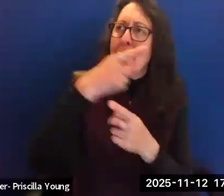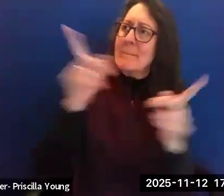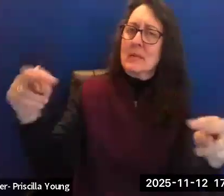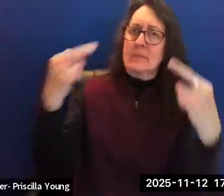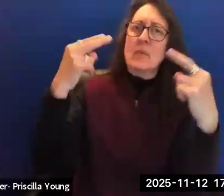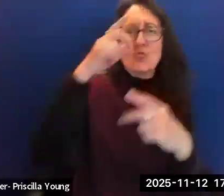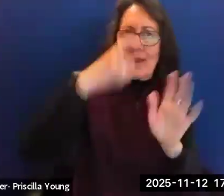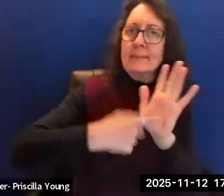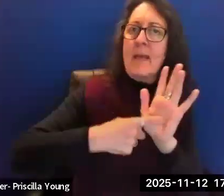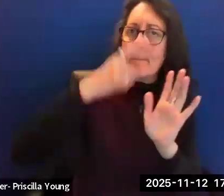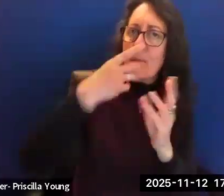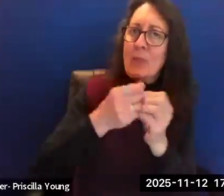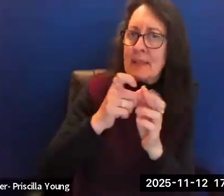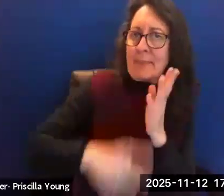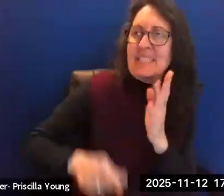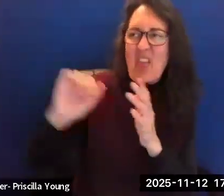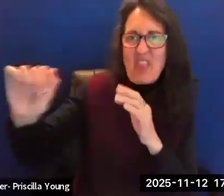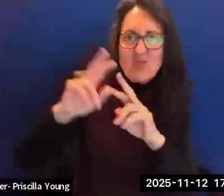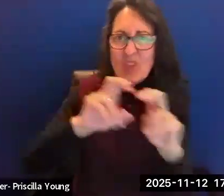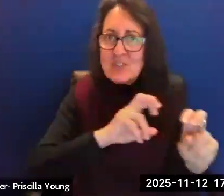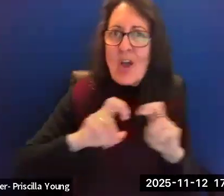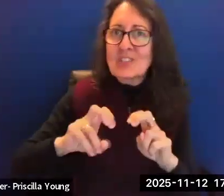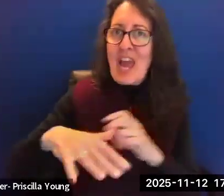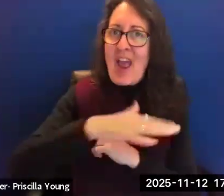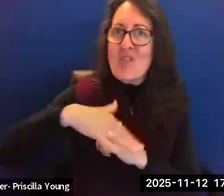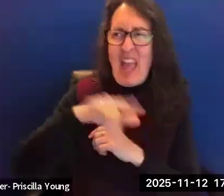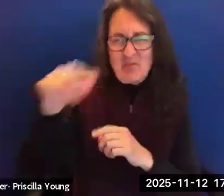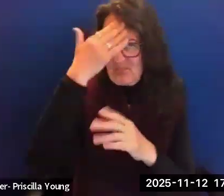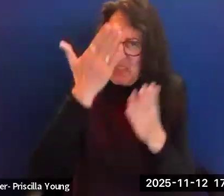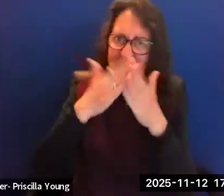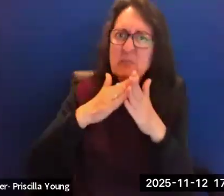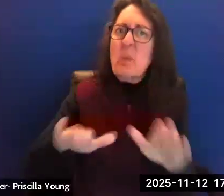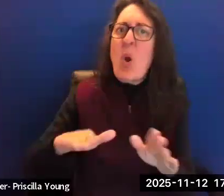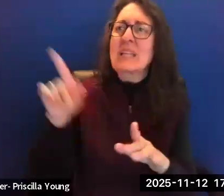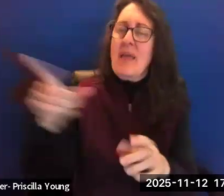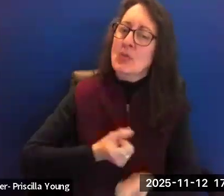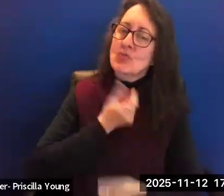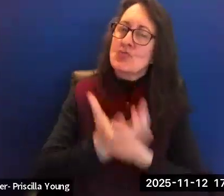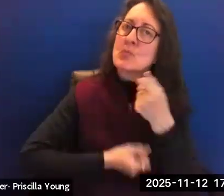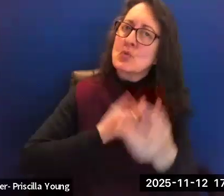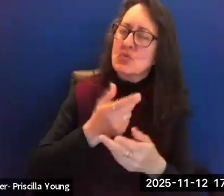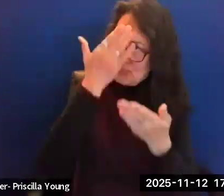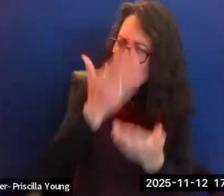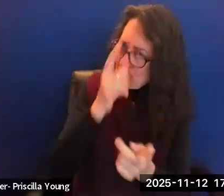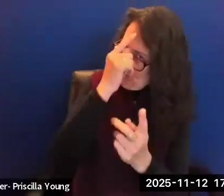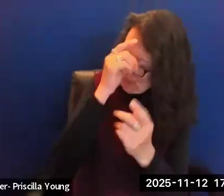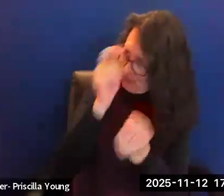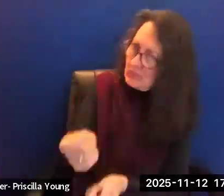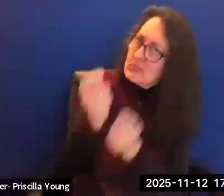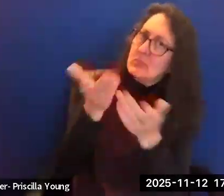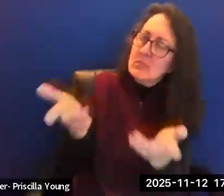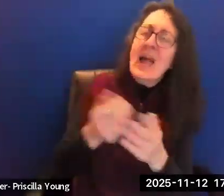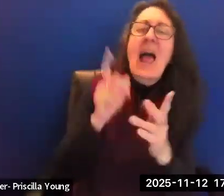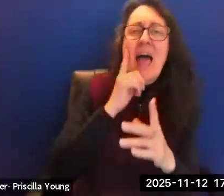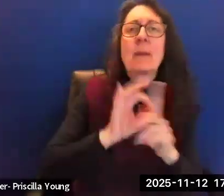the research sector for their expertise and contributions, and to strengthen pathways for